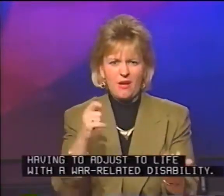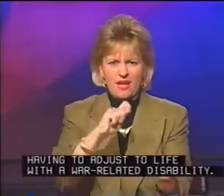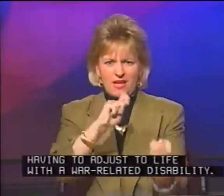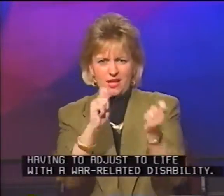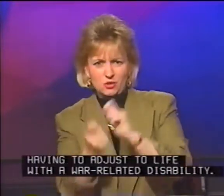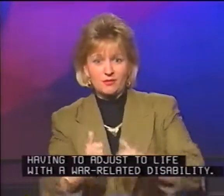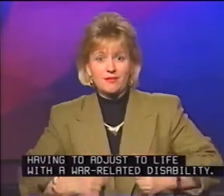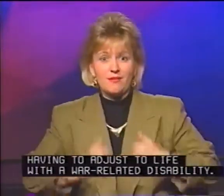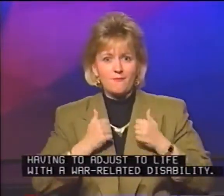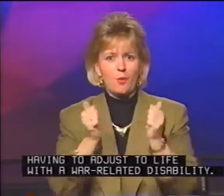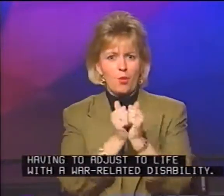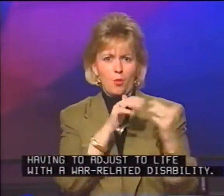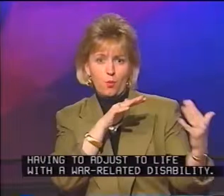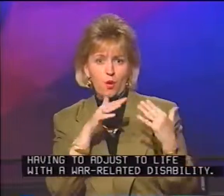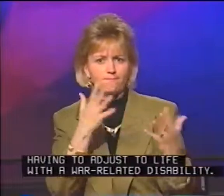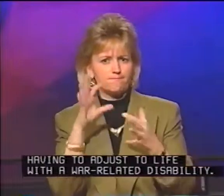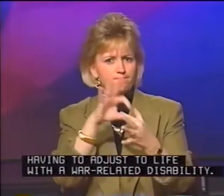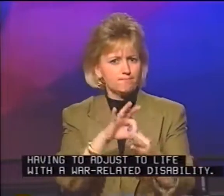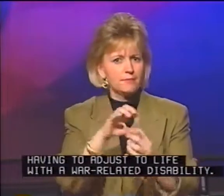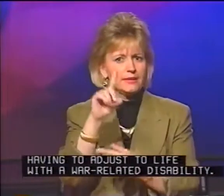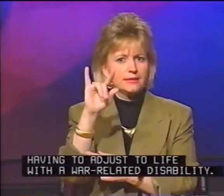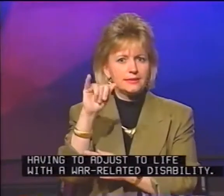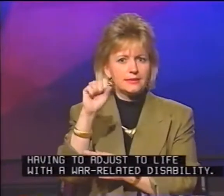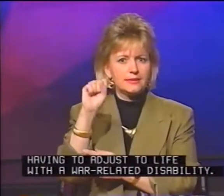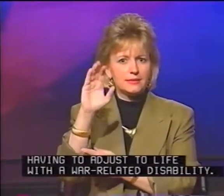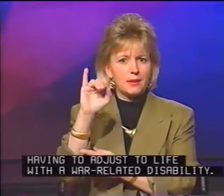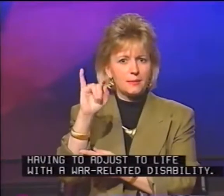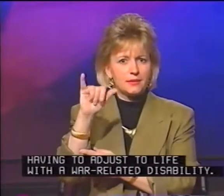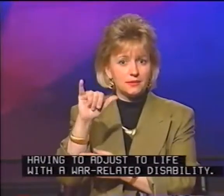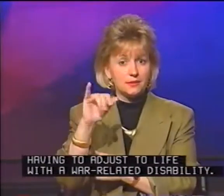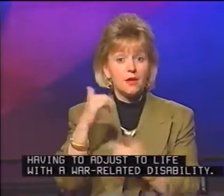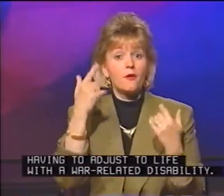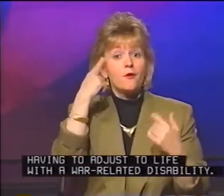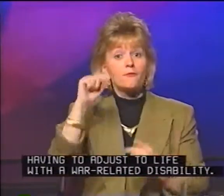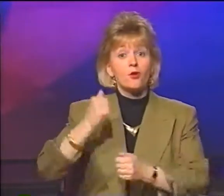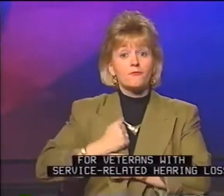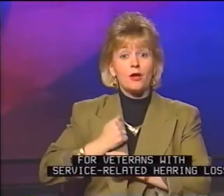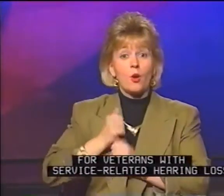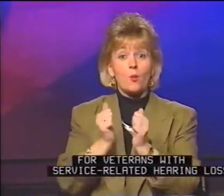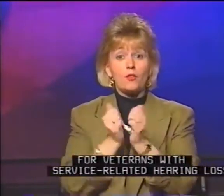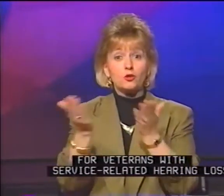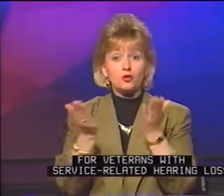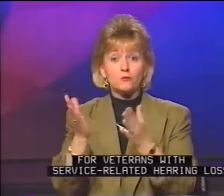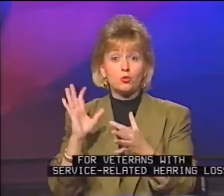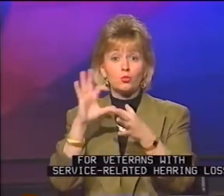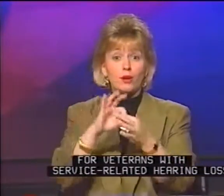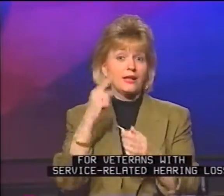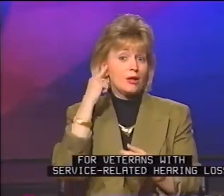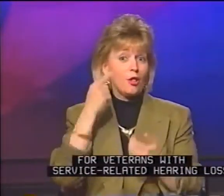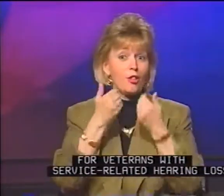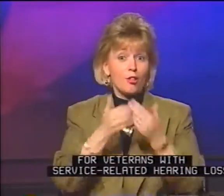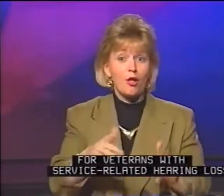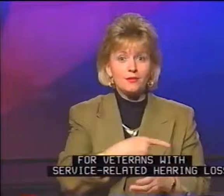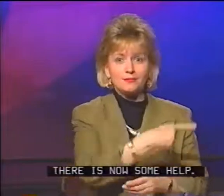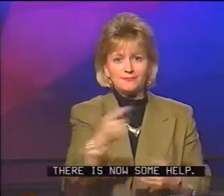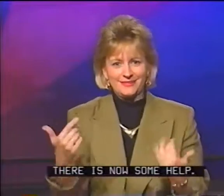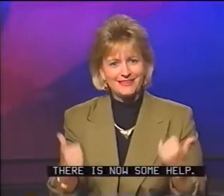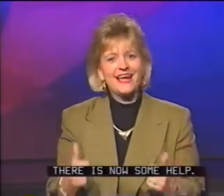to adjust to life with a war-related disability. For veterans with service-related hearing loss, there is